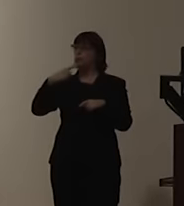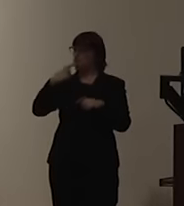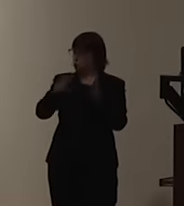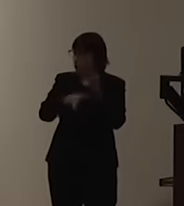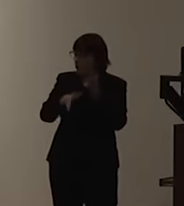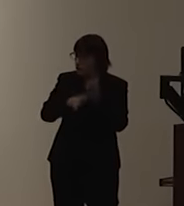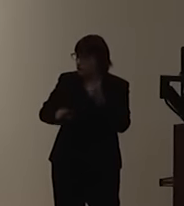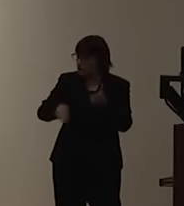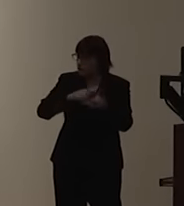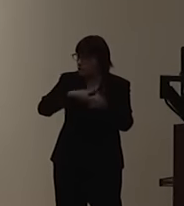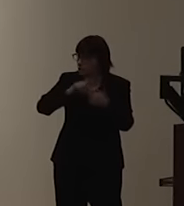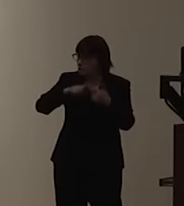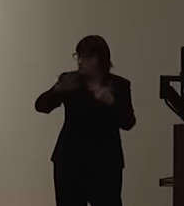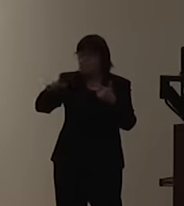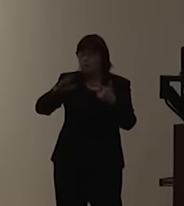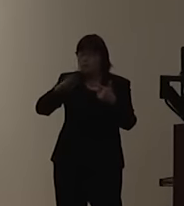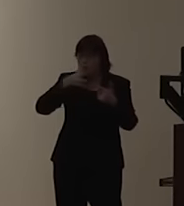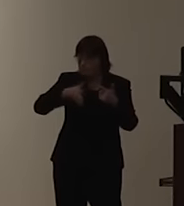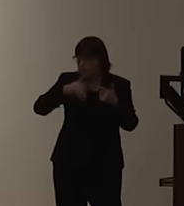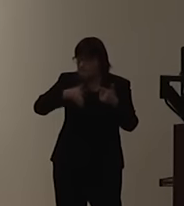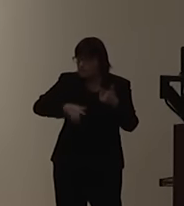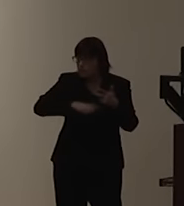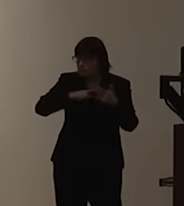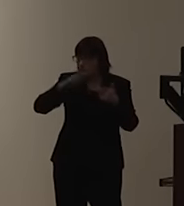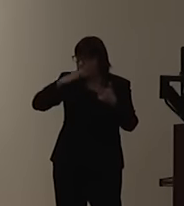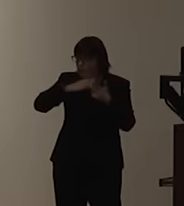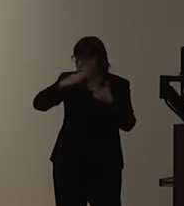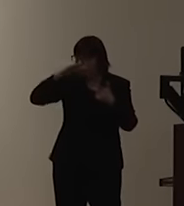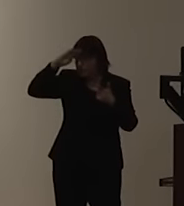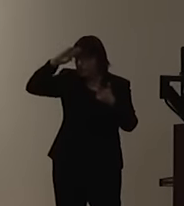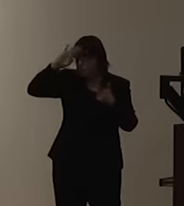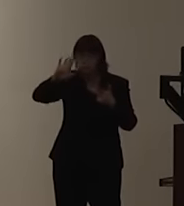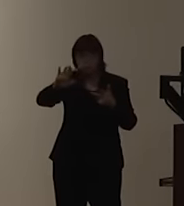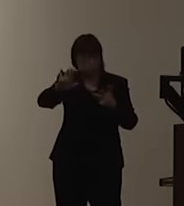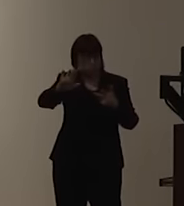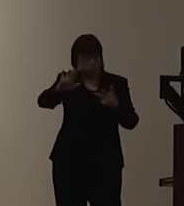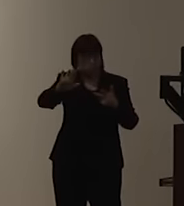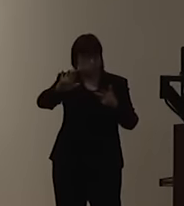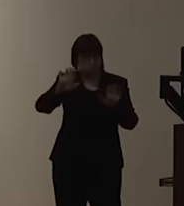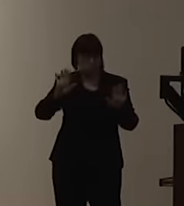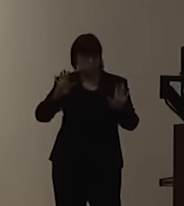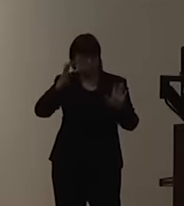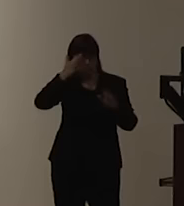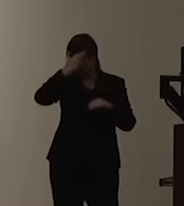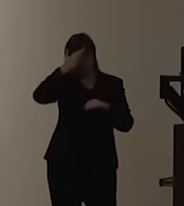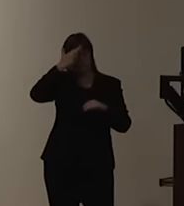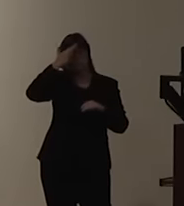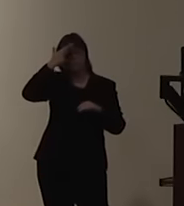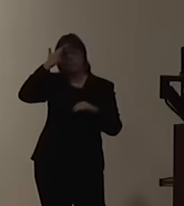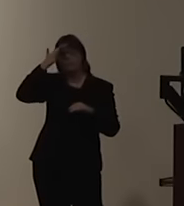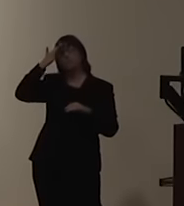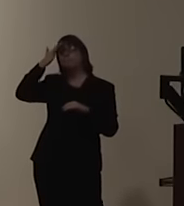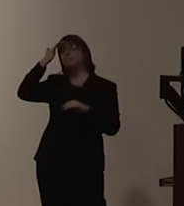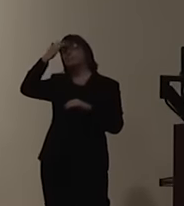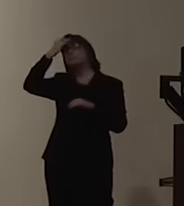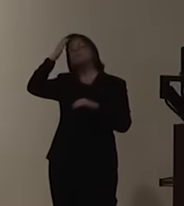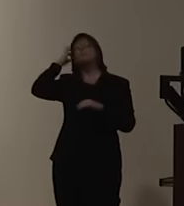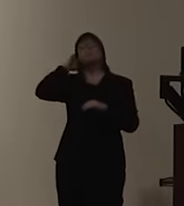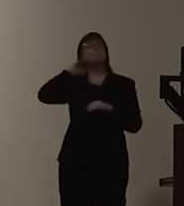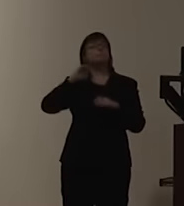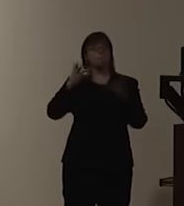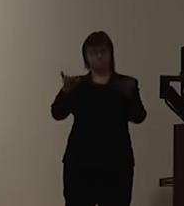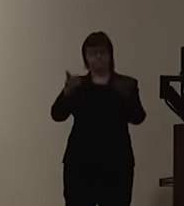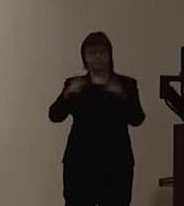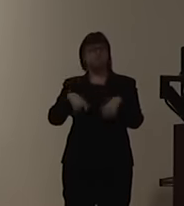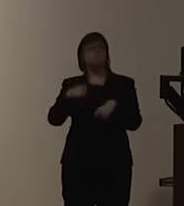Diarrhea, vomiting, fever. Okay, stop there. Now, tell me. You're in the